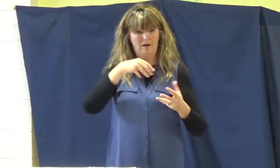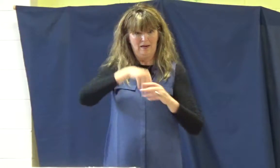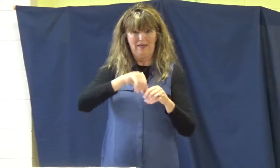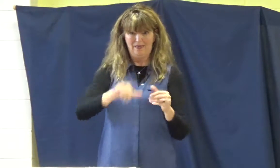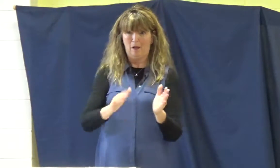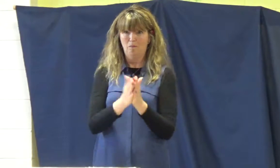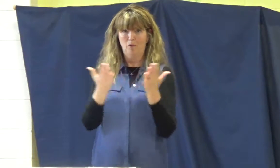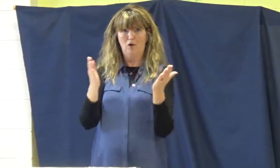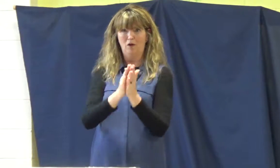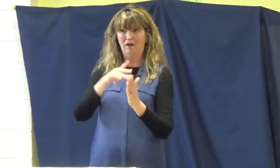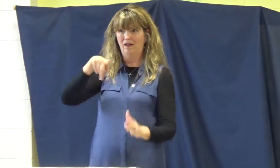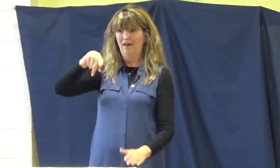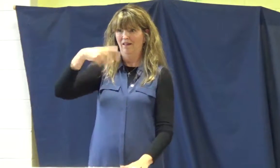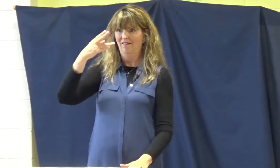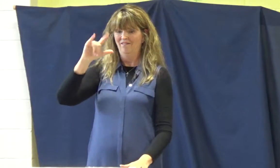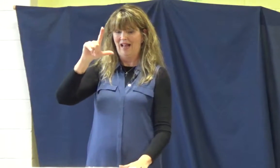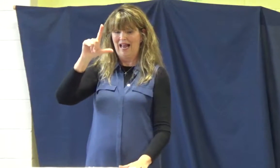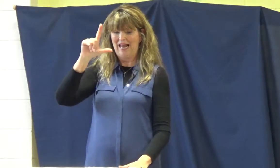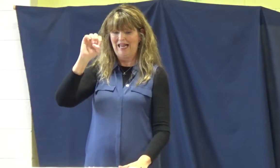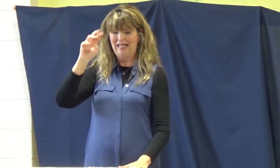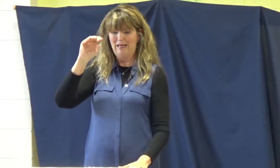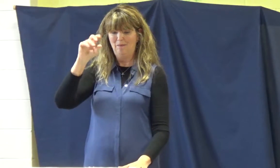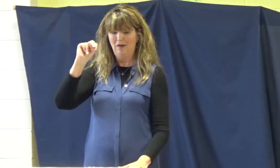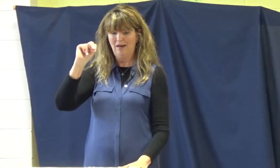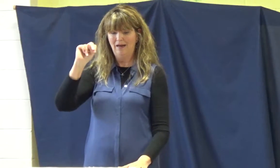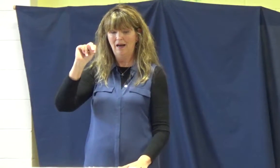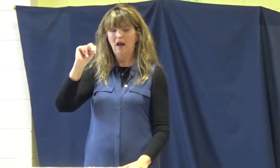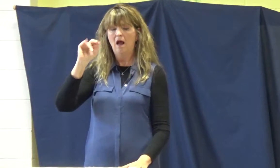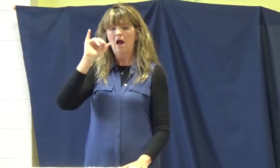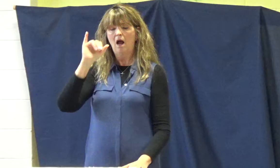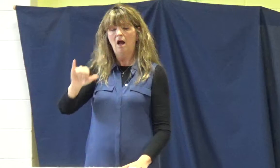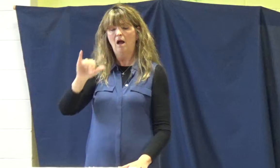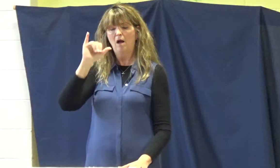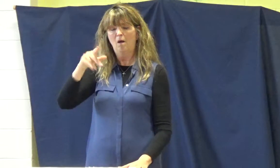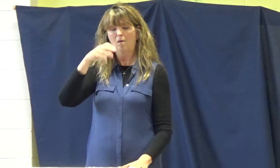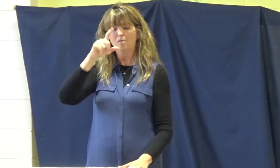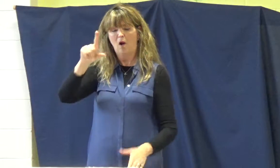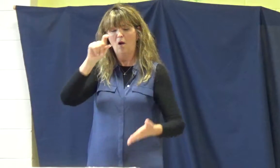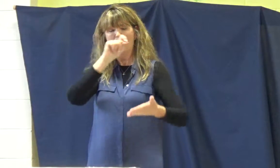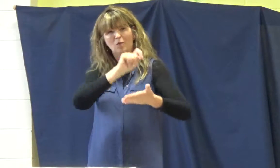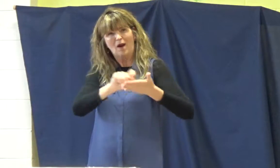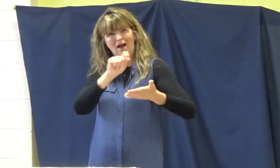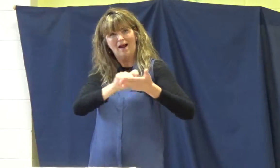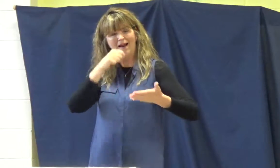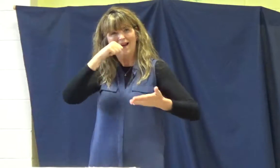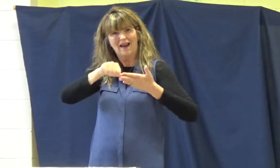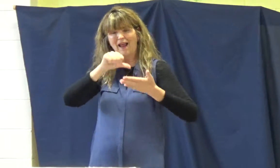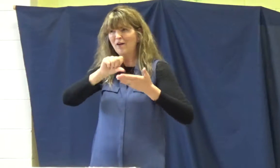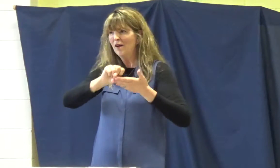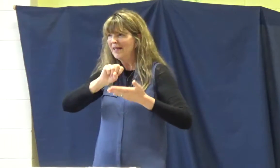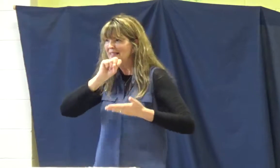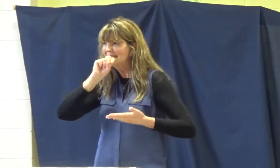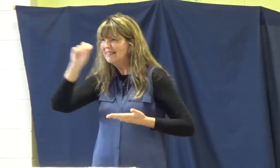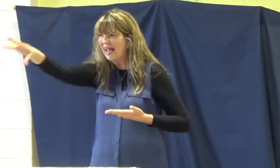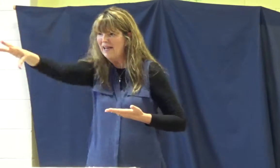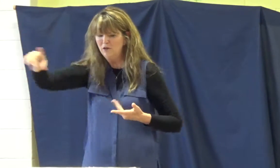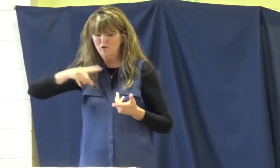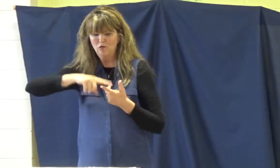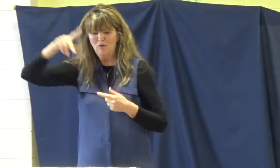Paul. And in that book of Philemon, we find Paul writing a